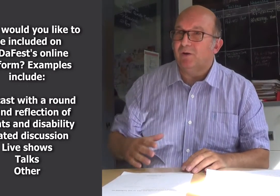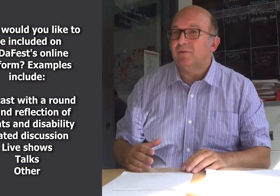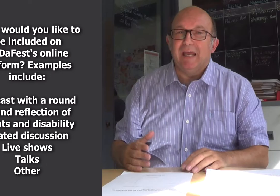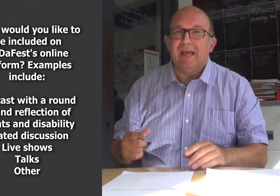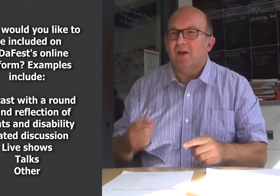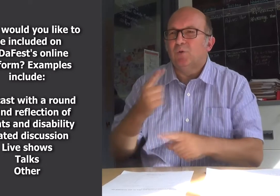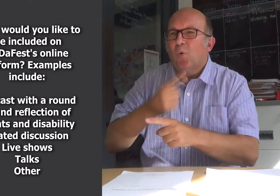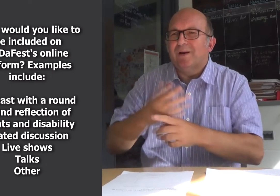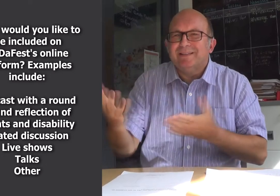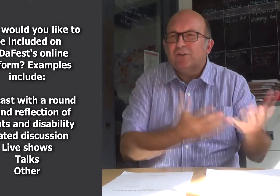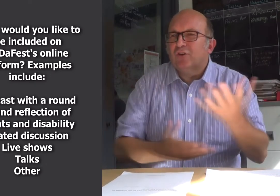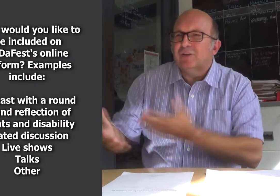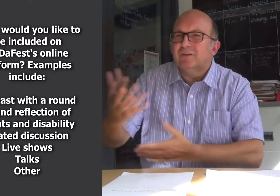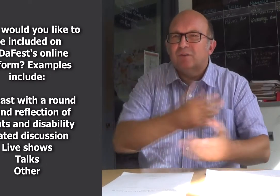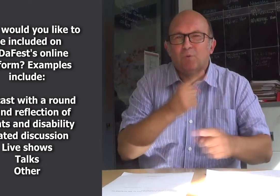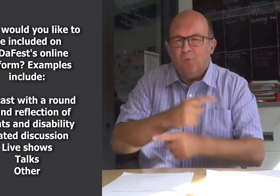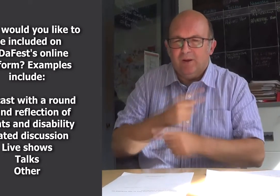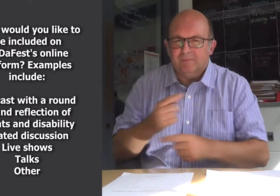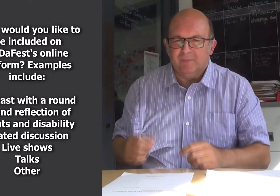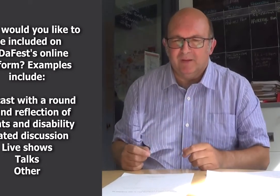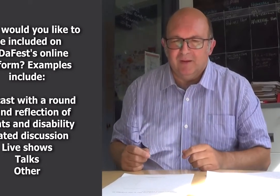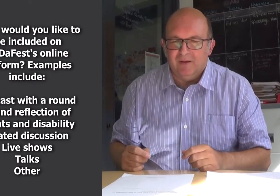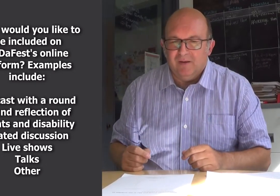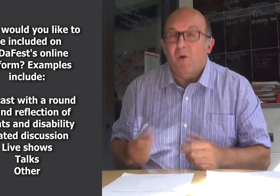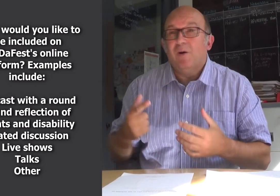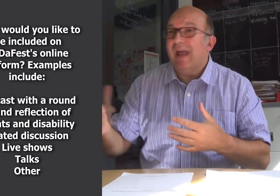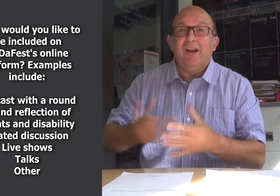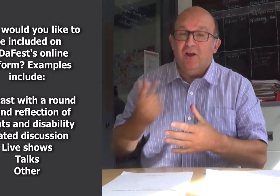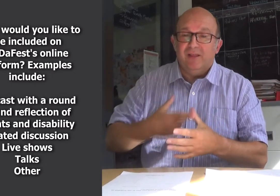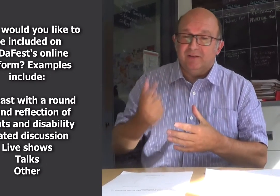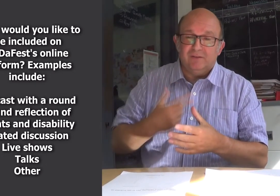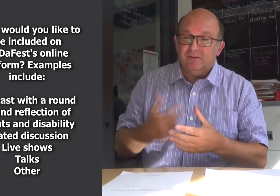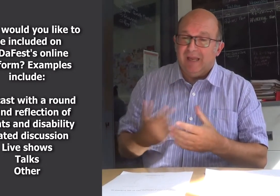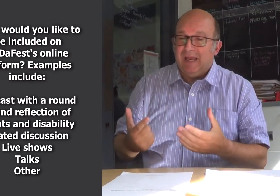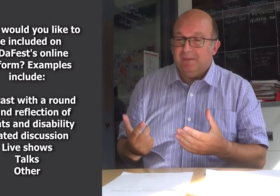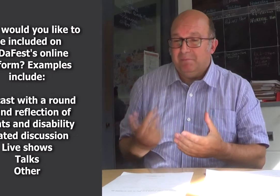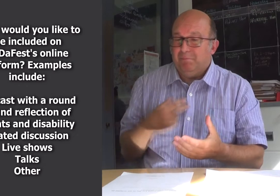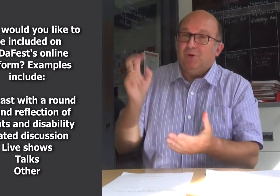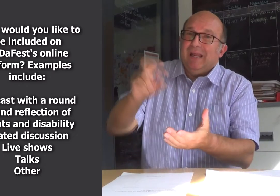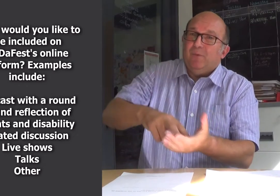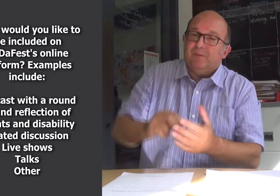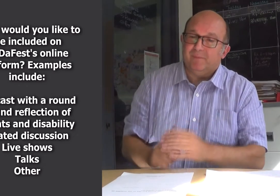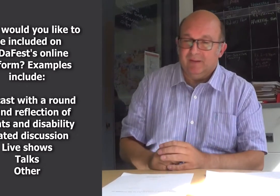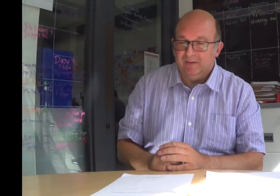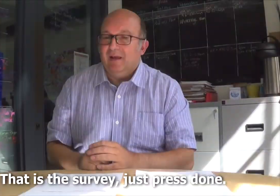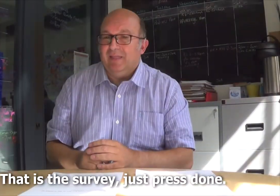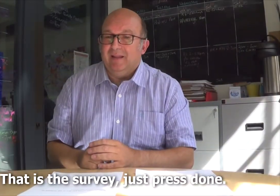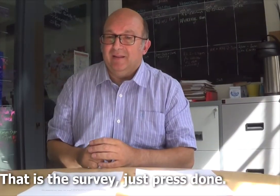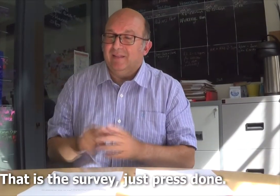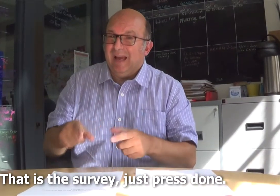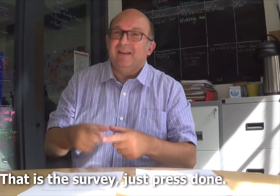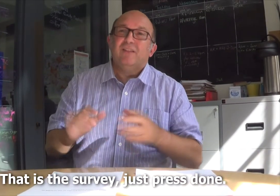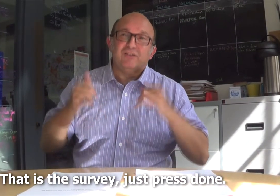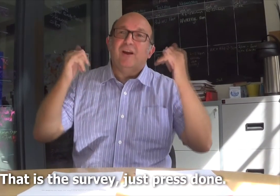you want talk, discussion, talk, or any others put down,